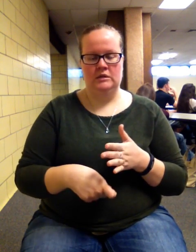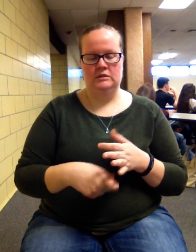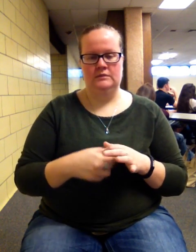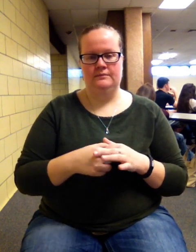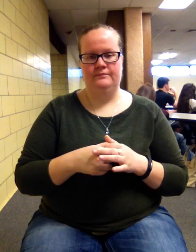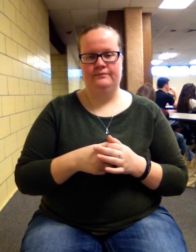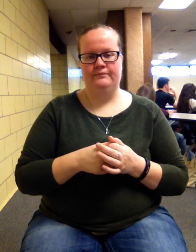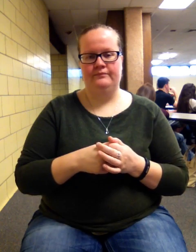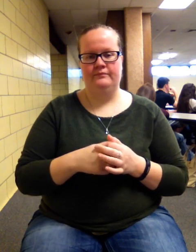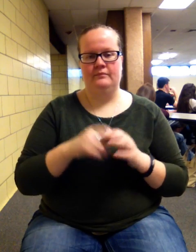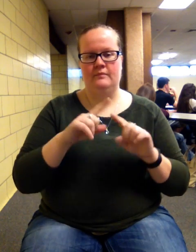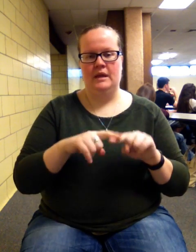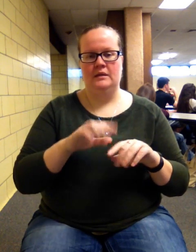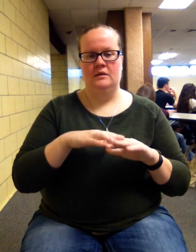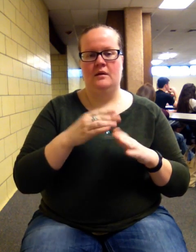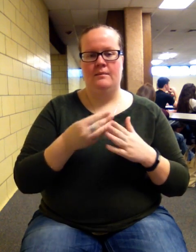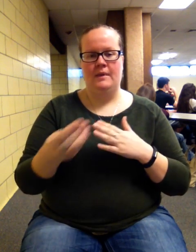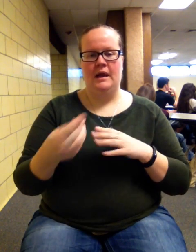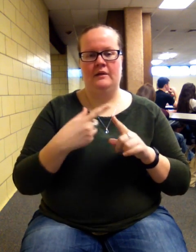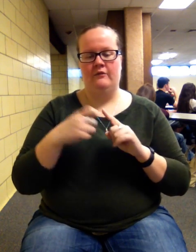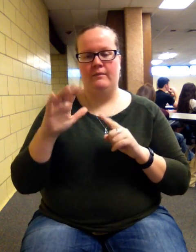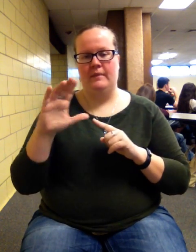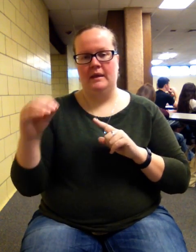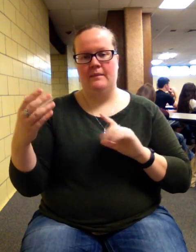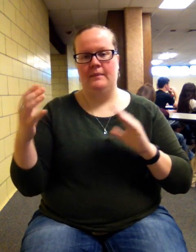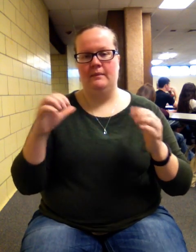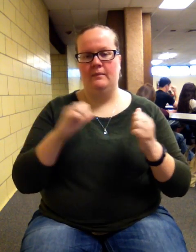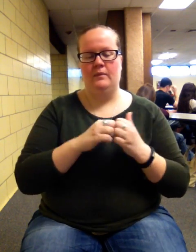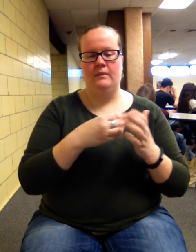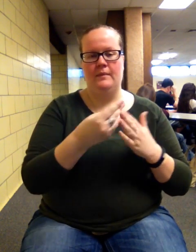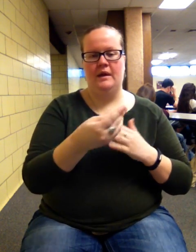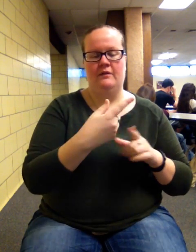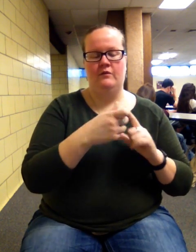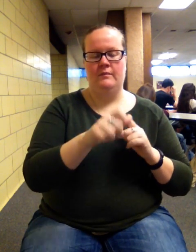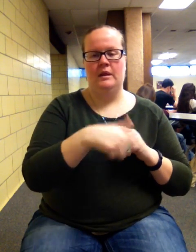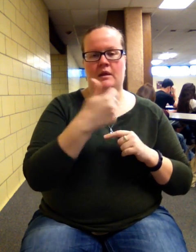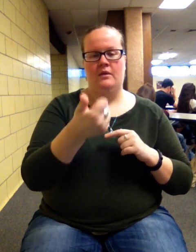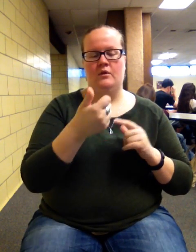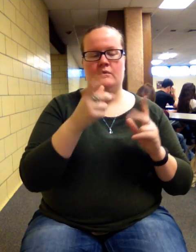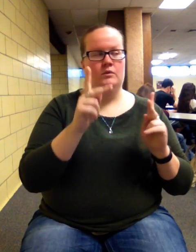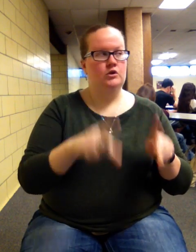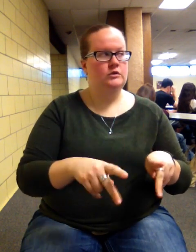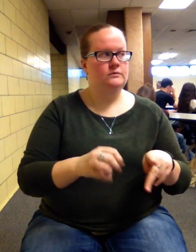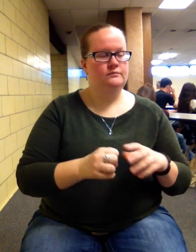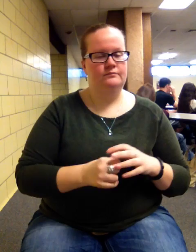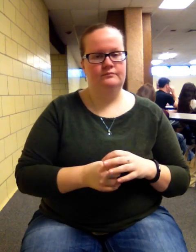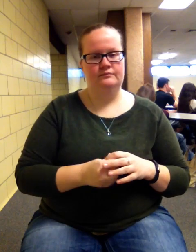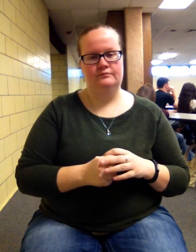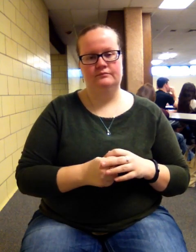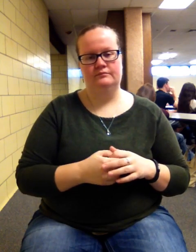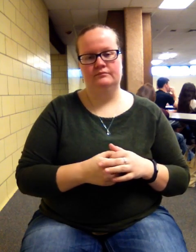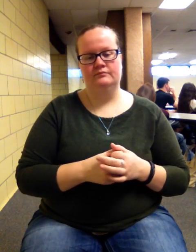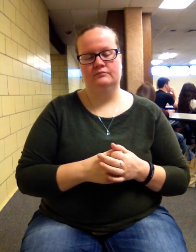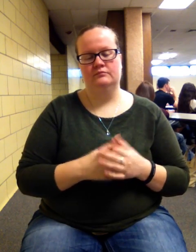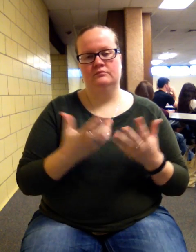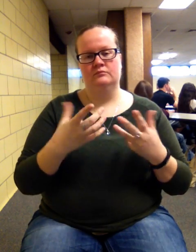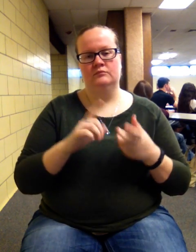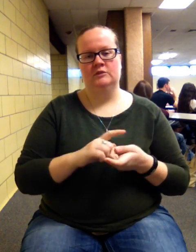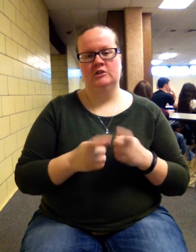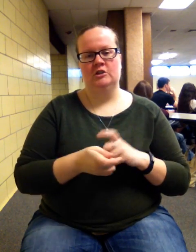based on buying from the company versus buying from another person. So what's going to change is what we call float cost. And